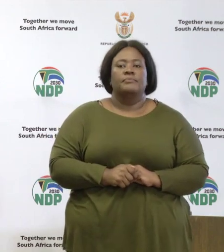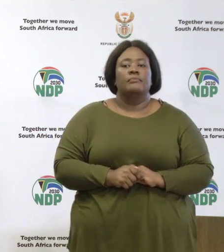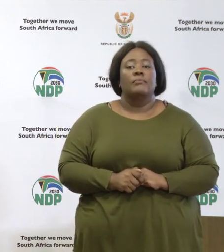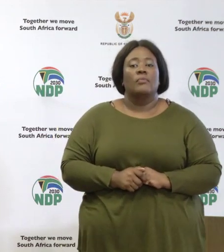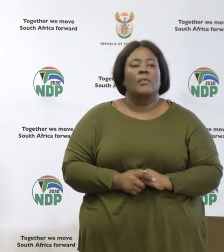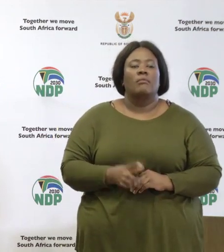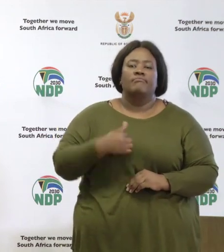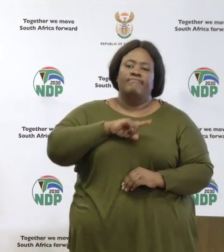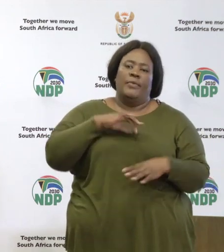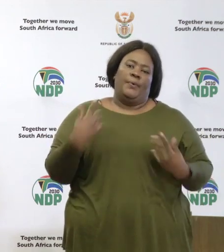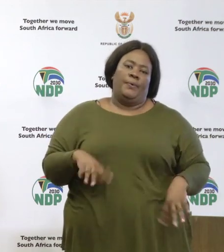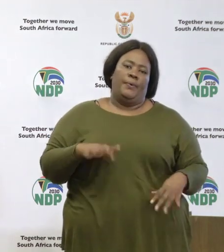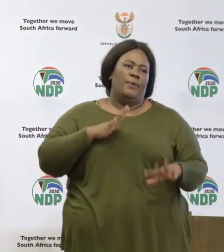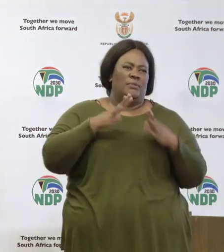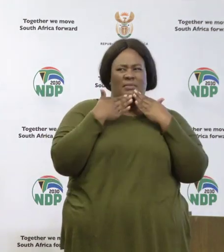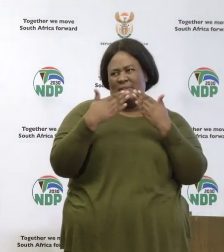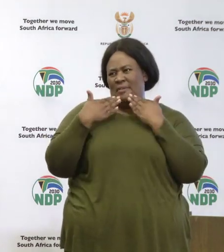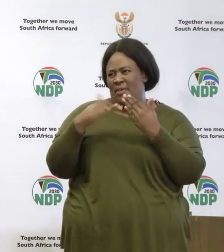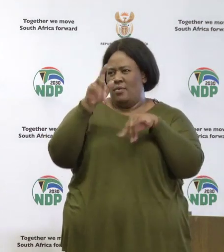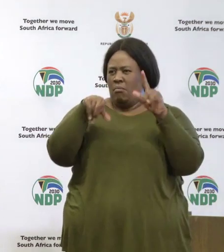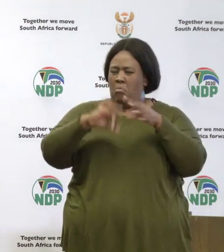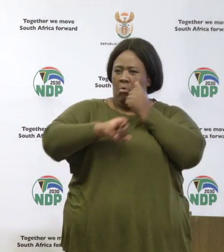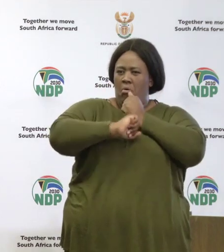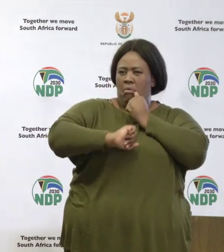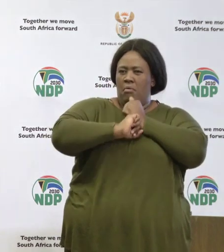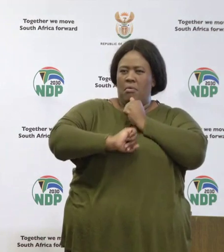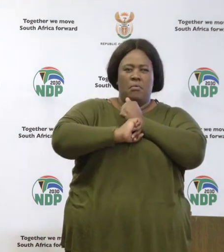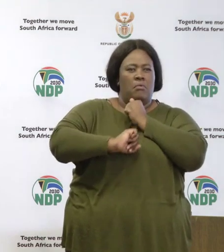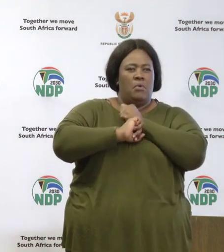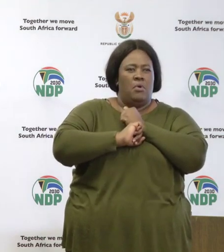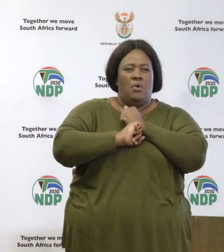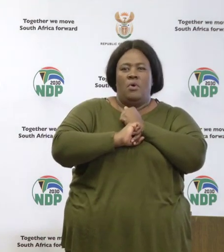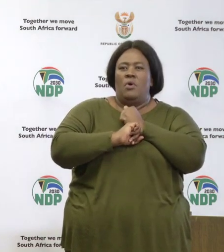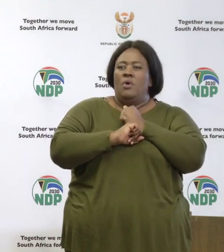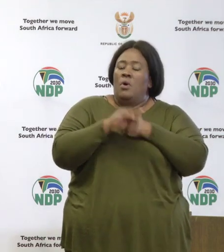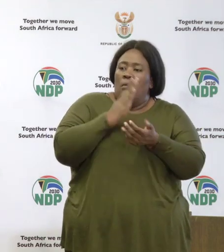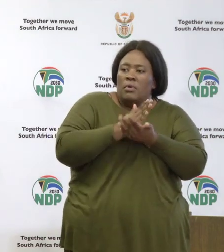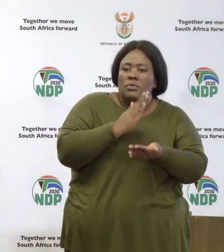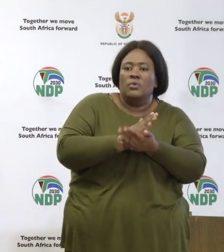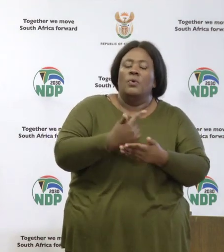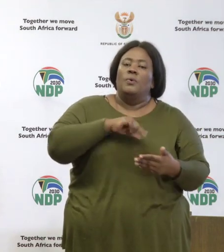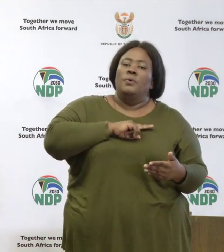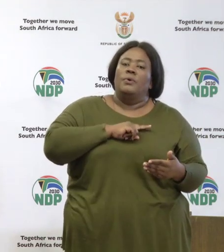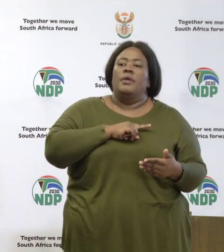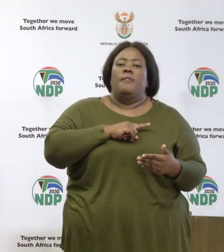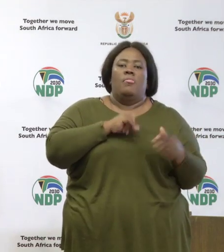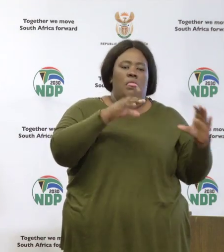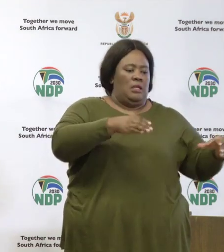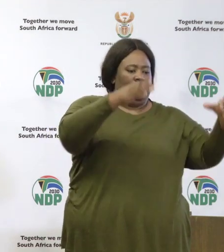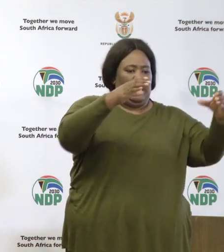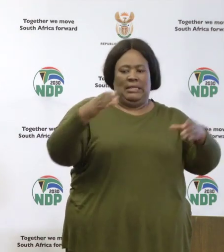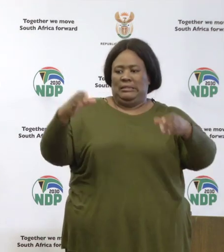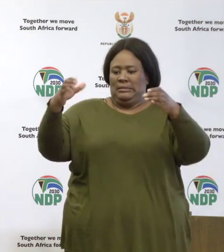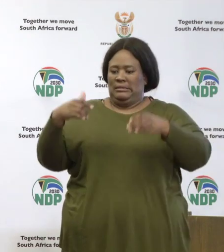Our gratitude goes to those people who have supported us in this endeavor, making sure that we are able to put the tanks that we